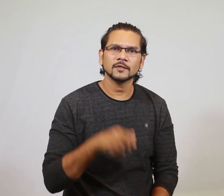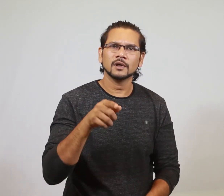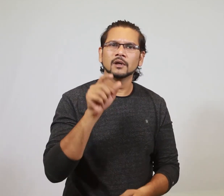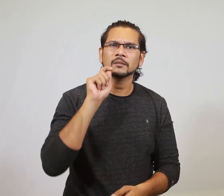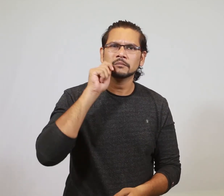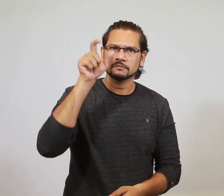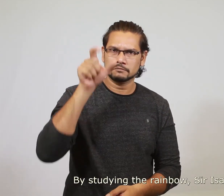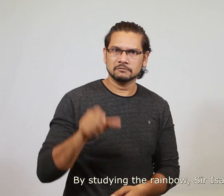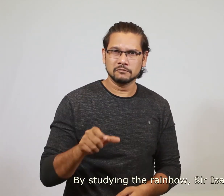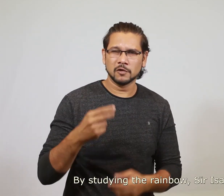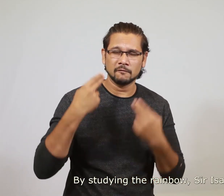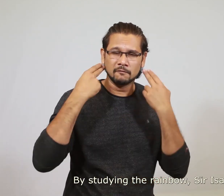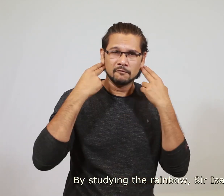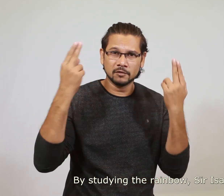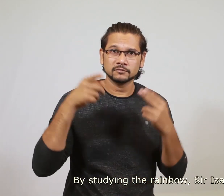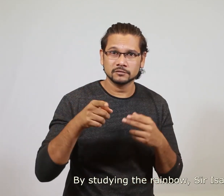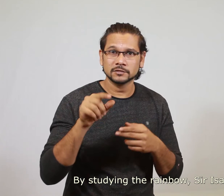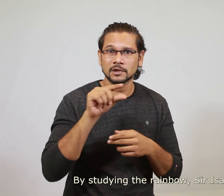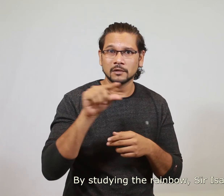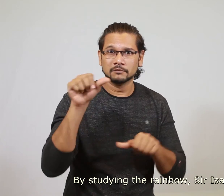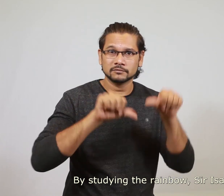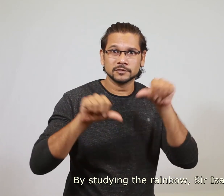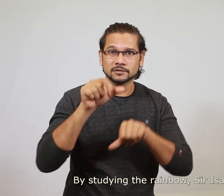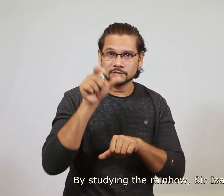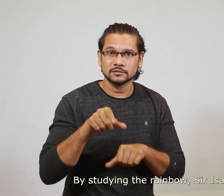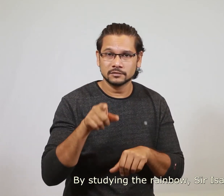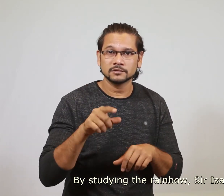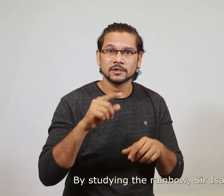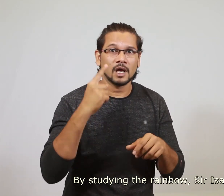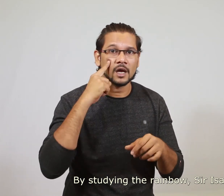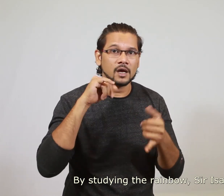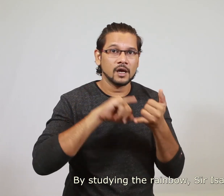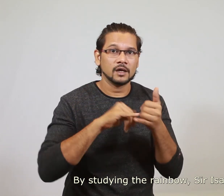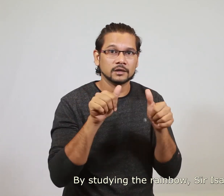By studying the rainbow,